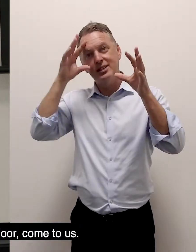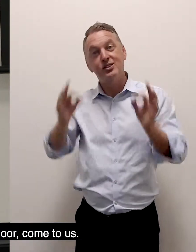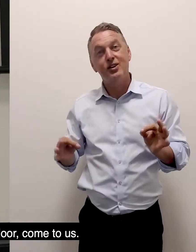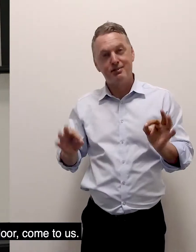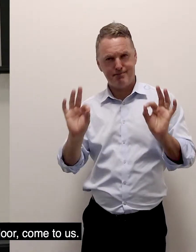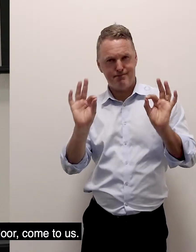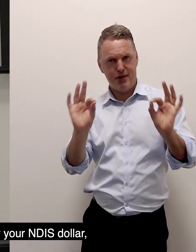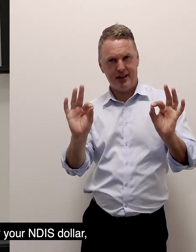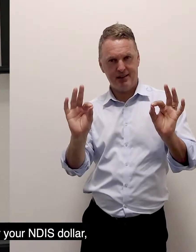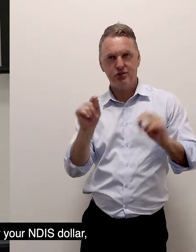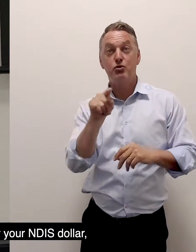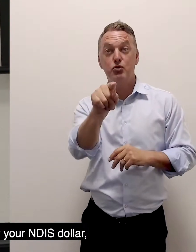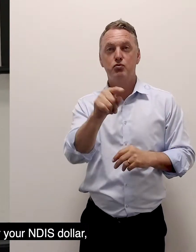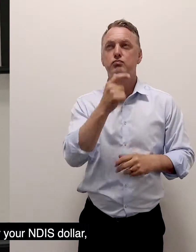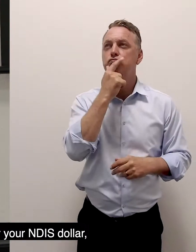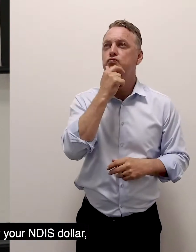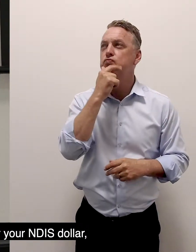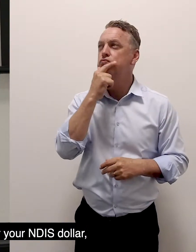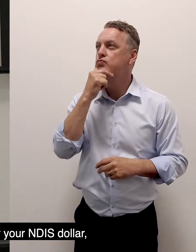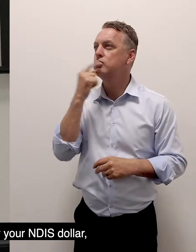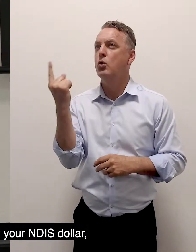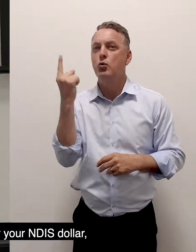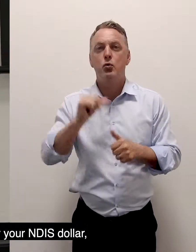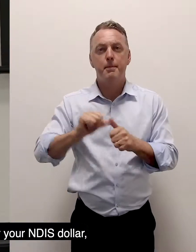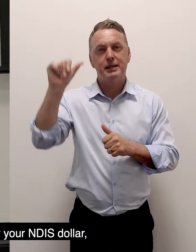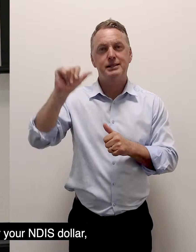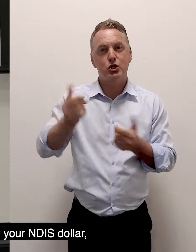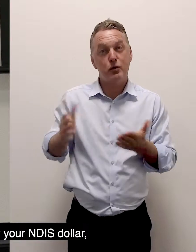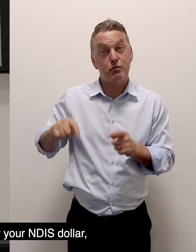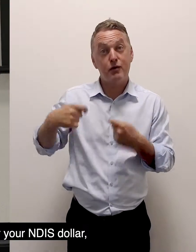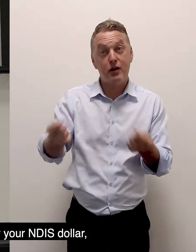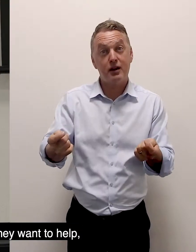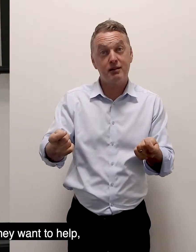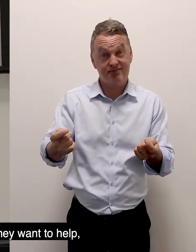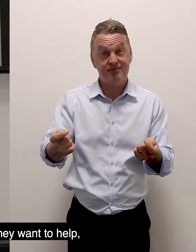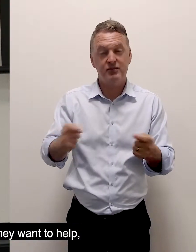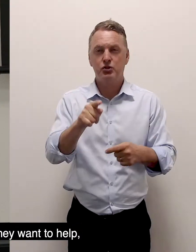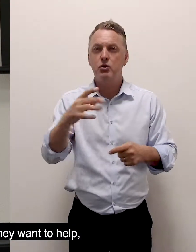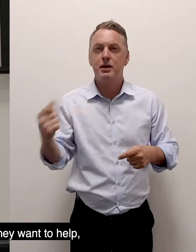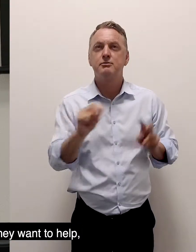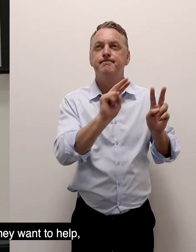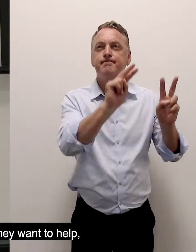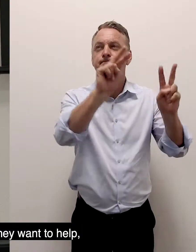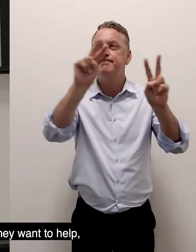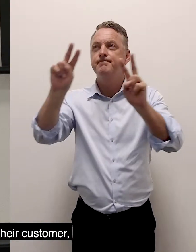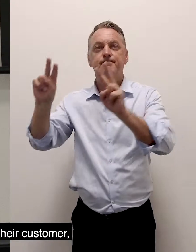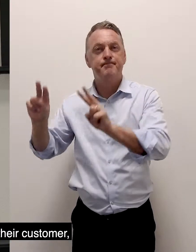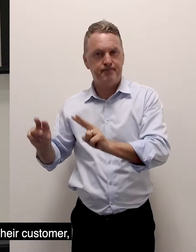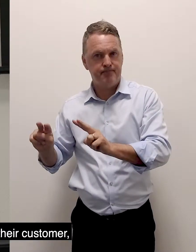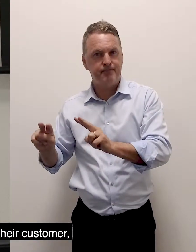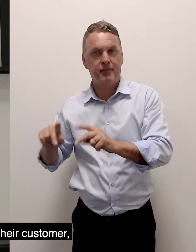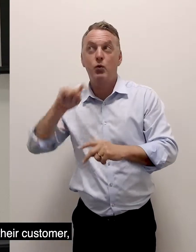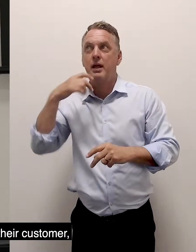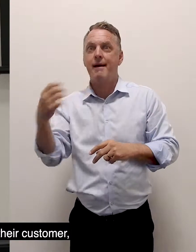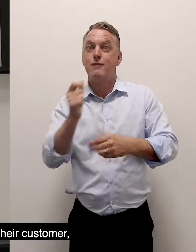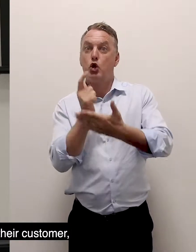next door, come to us. So they're competing for your NDIS dollar. And so that, because they want to help, they